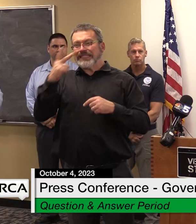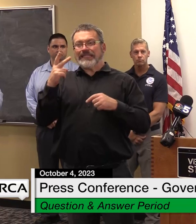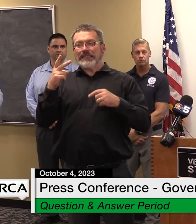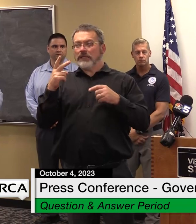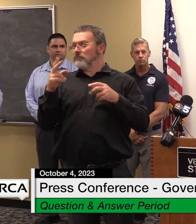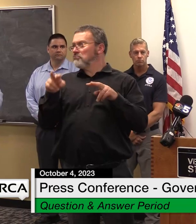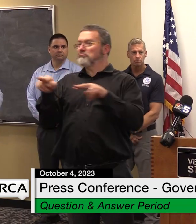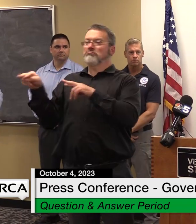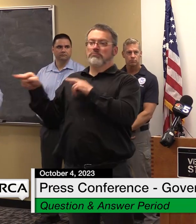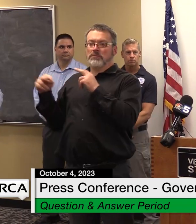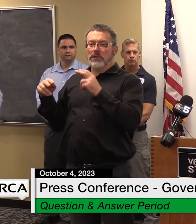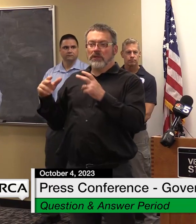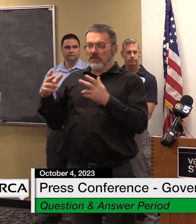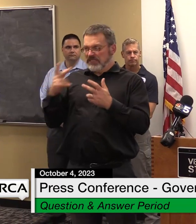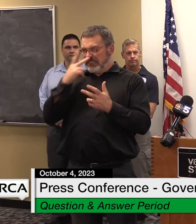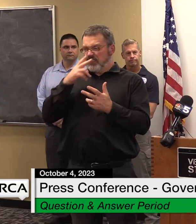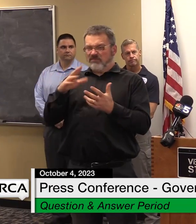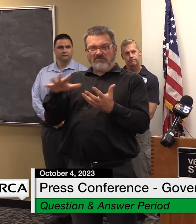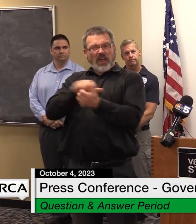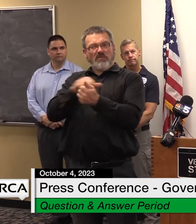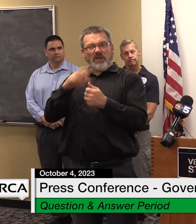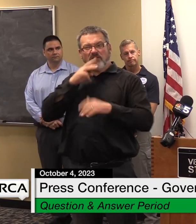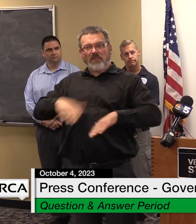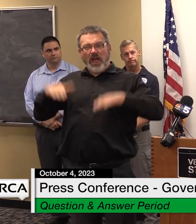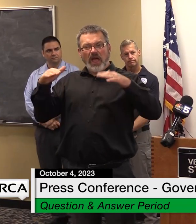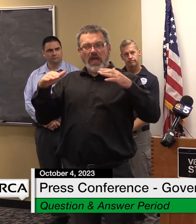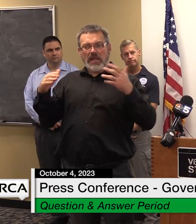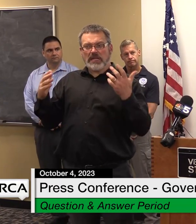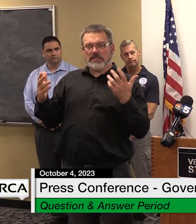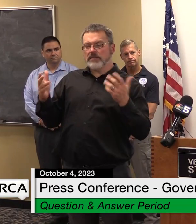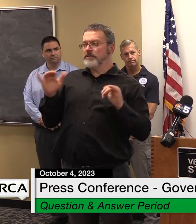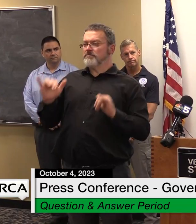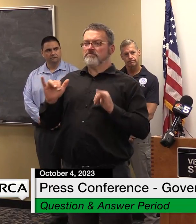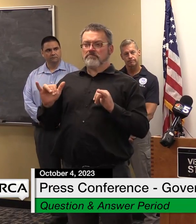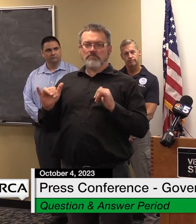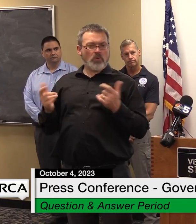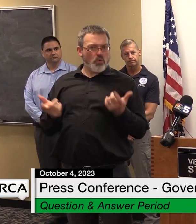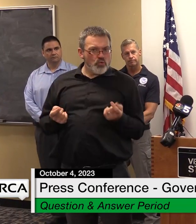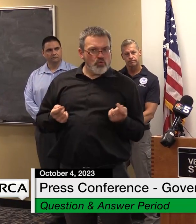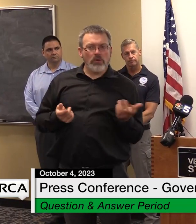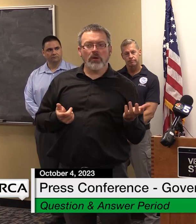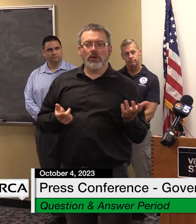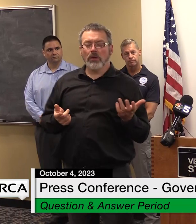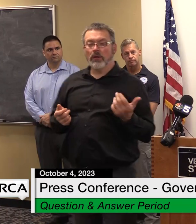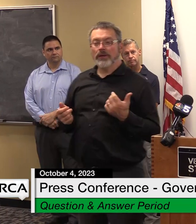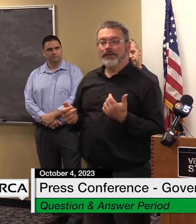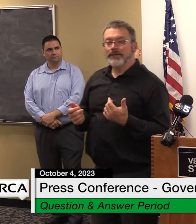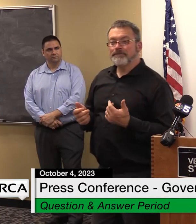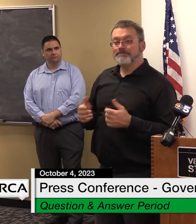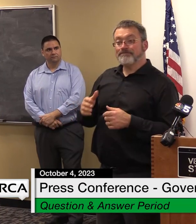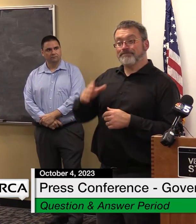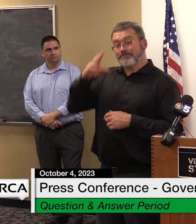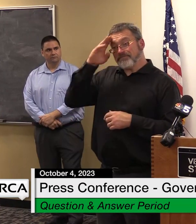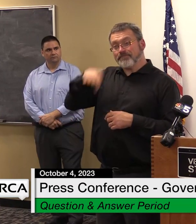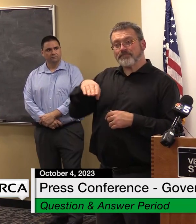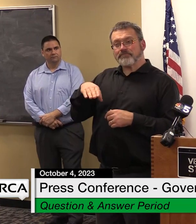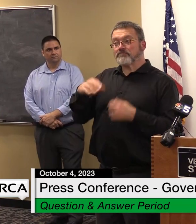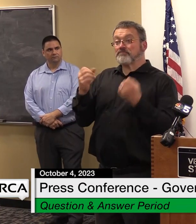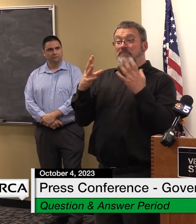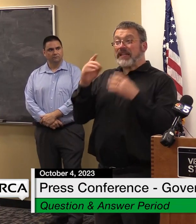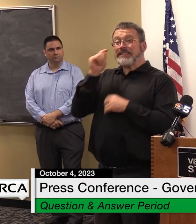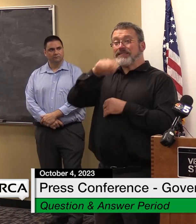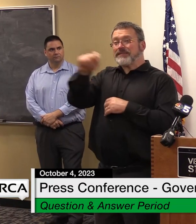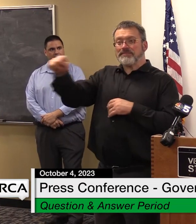damage in Vermont? Well, again, there's a lot of places to visit throughout the state that